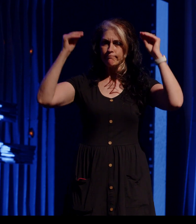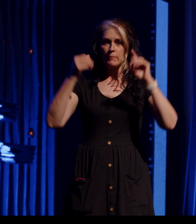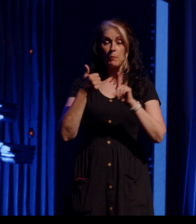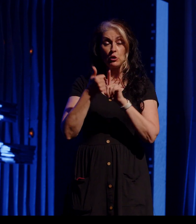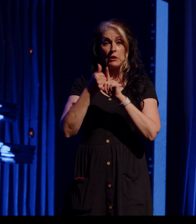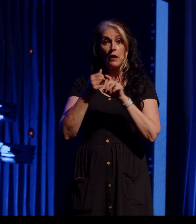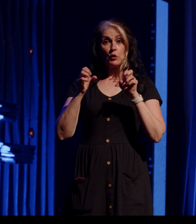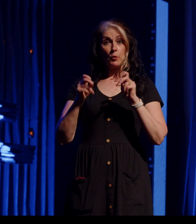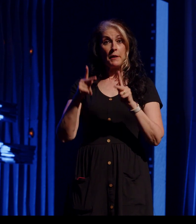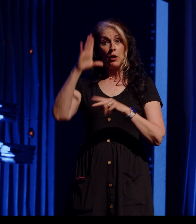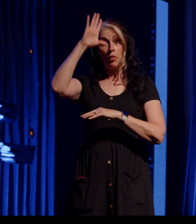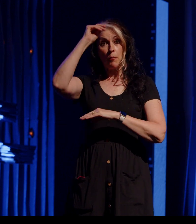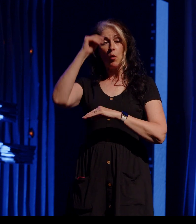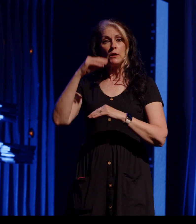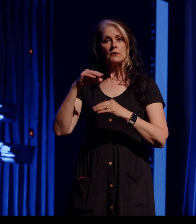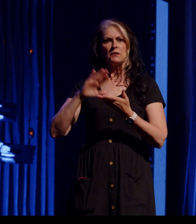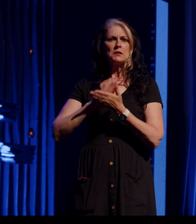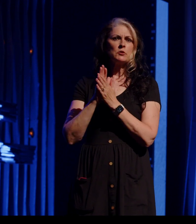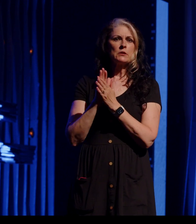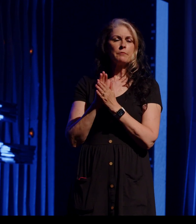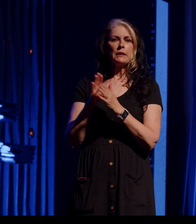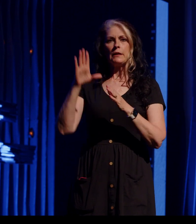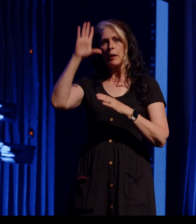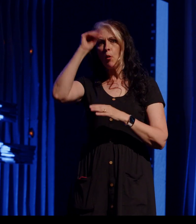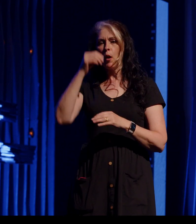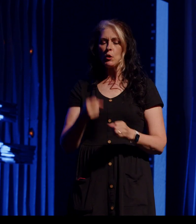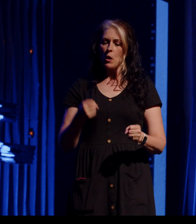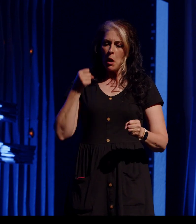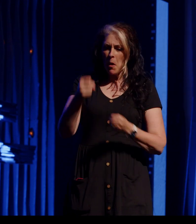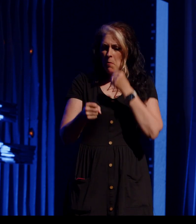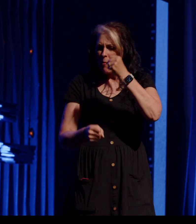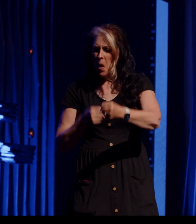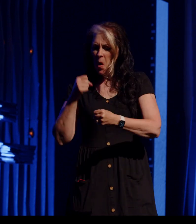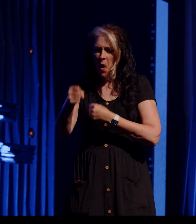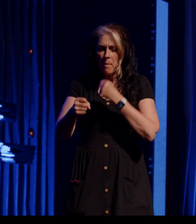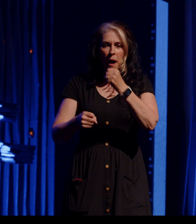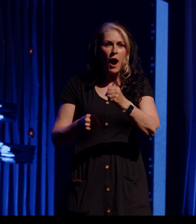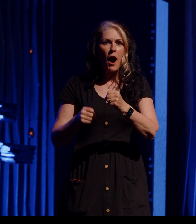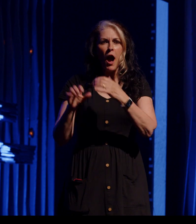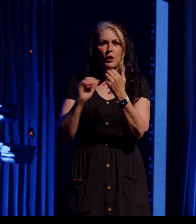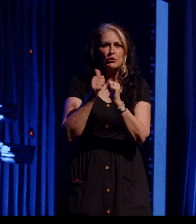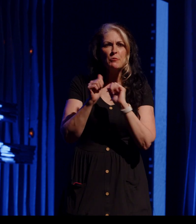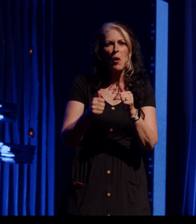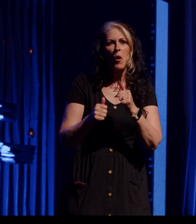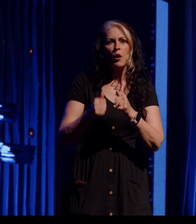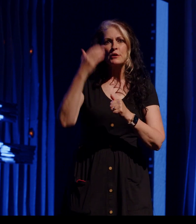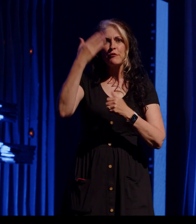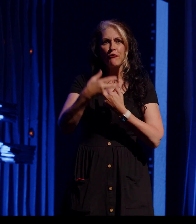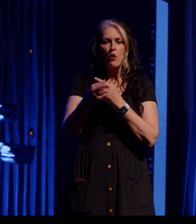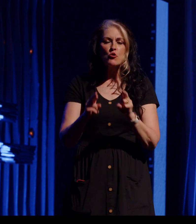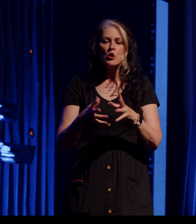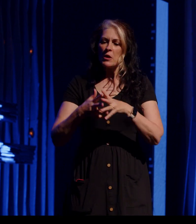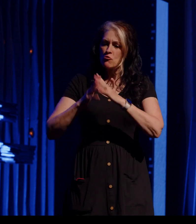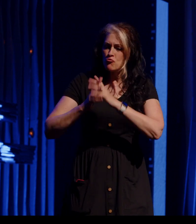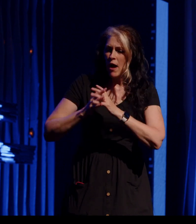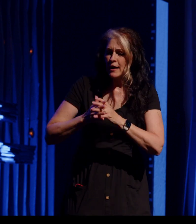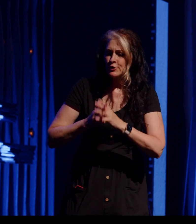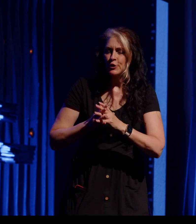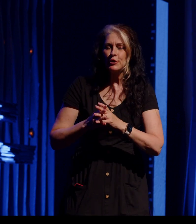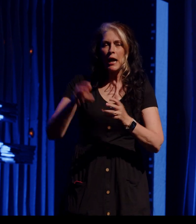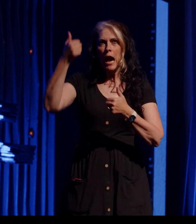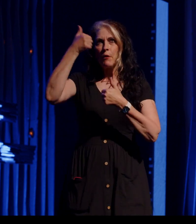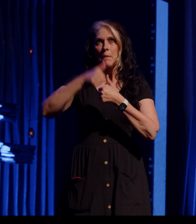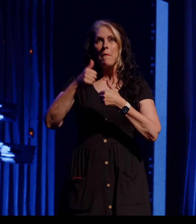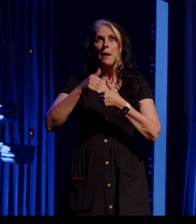allowed the boys to be the boys. We would box. We had boxing gloves. And we'd box in the front room, and we'd wrestle. I remember